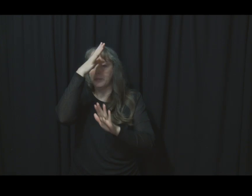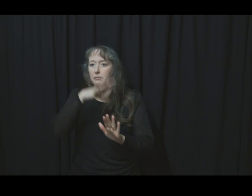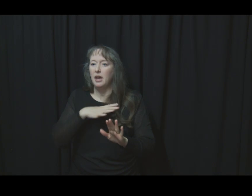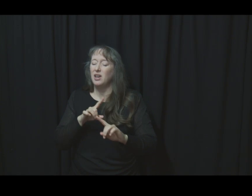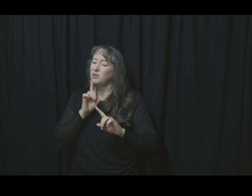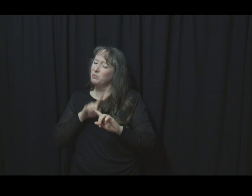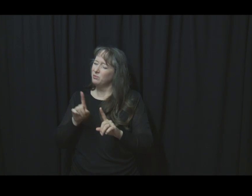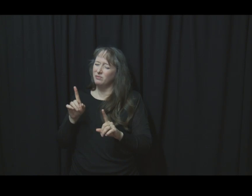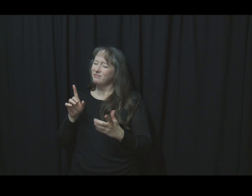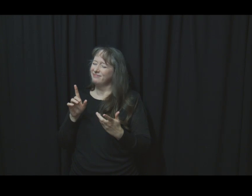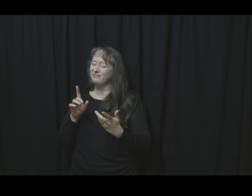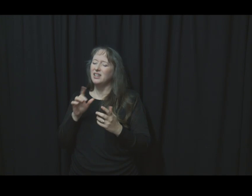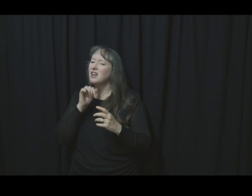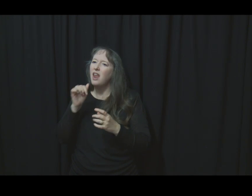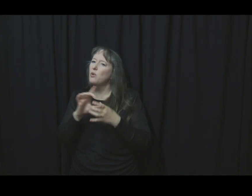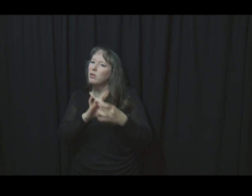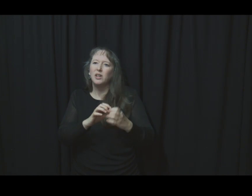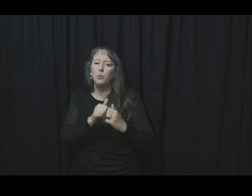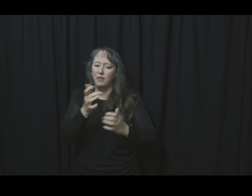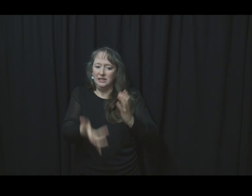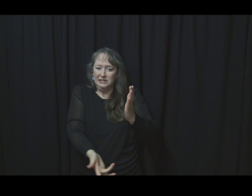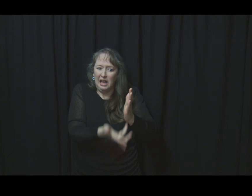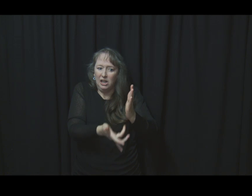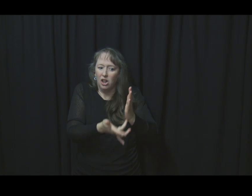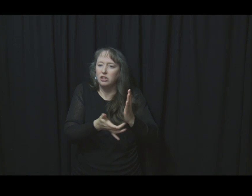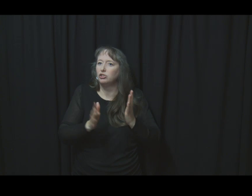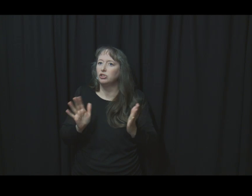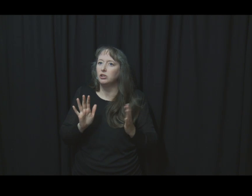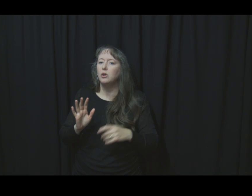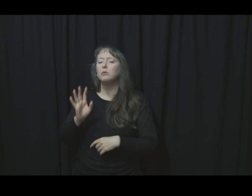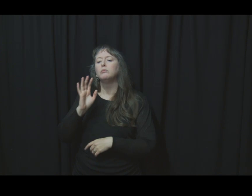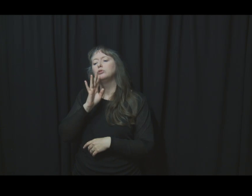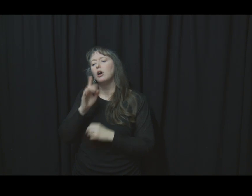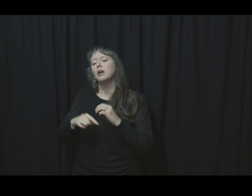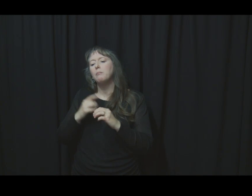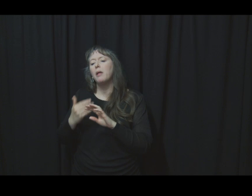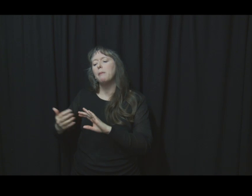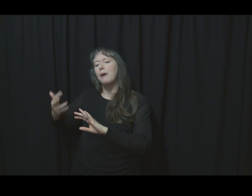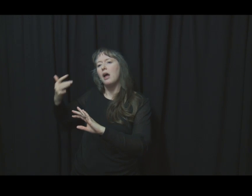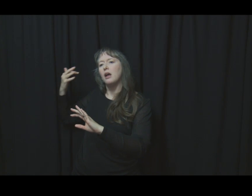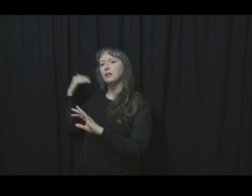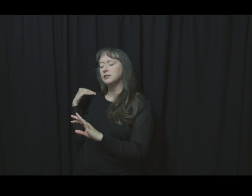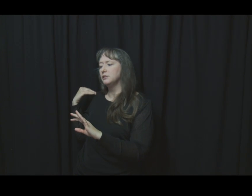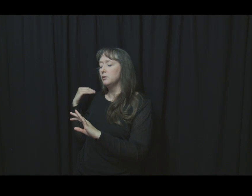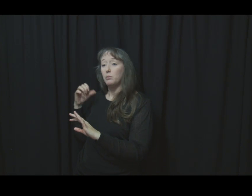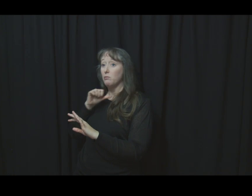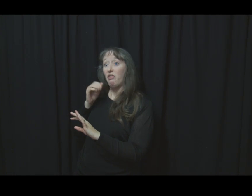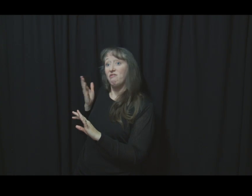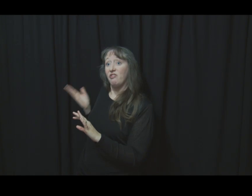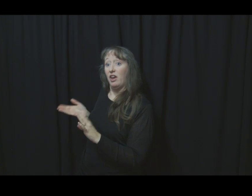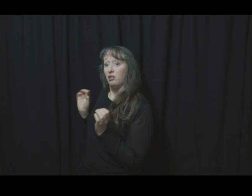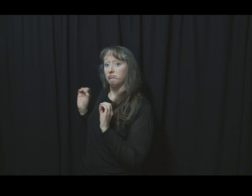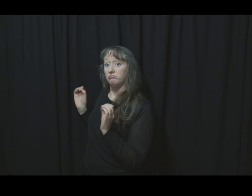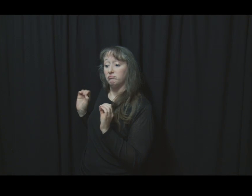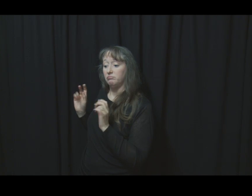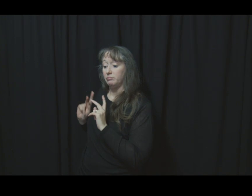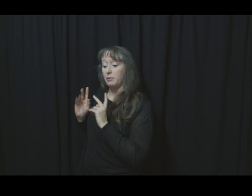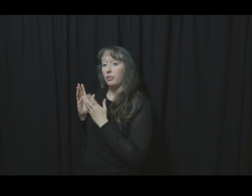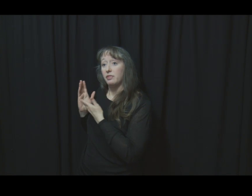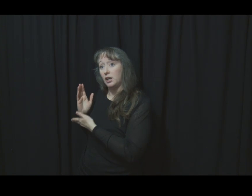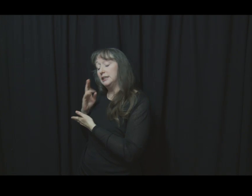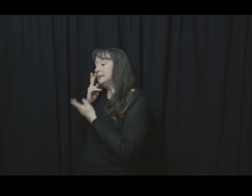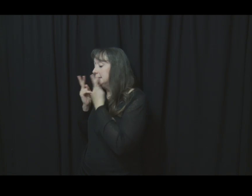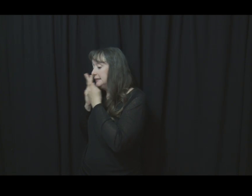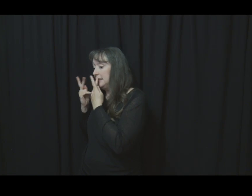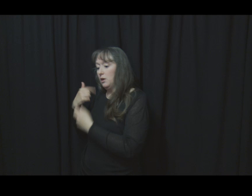origins, we're talking about the past. We're talking about our origins. We weren't there. You can't observe that, whether it's molecules to man evolution or whether